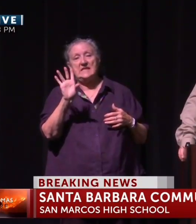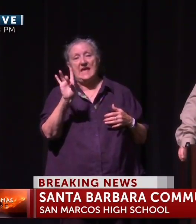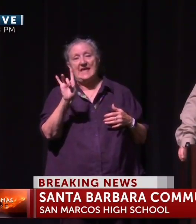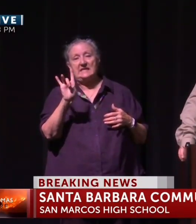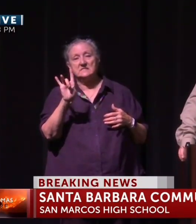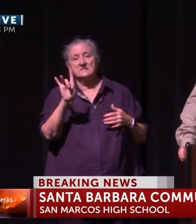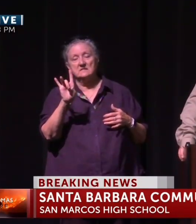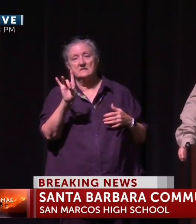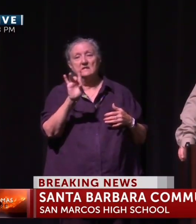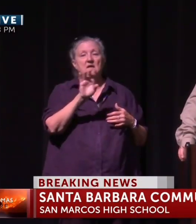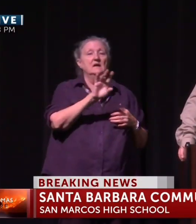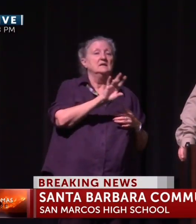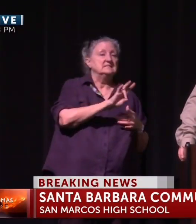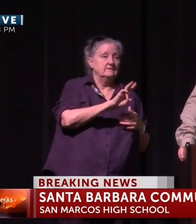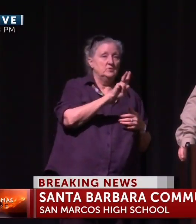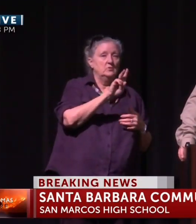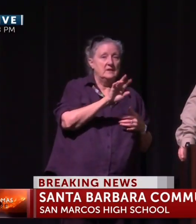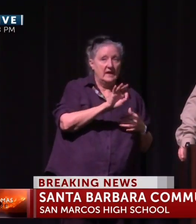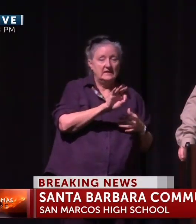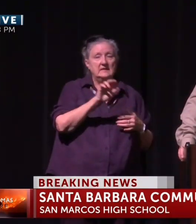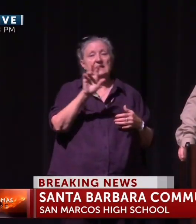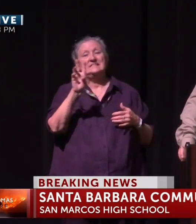805-729-6538.